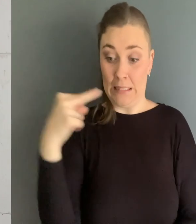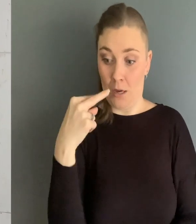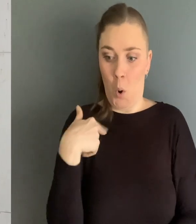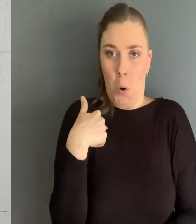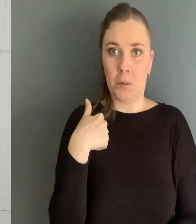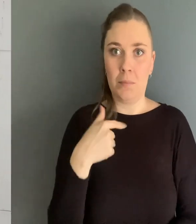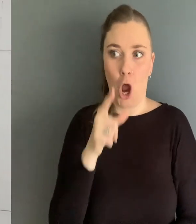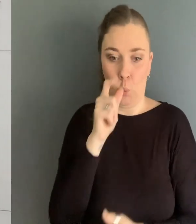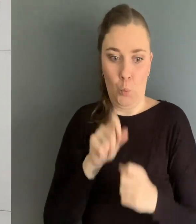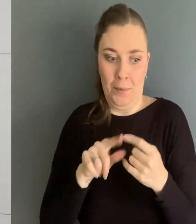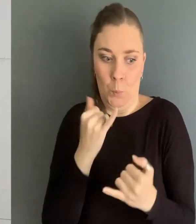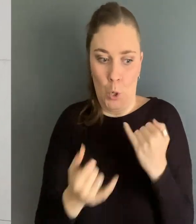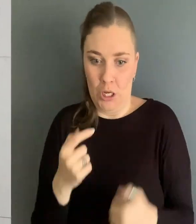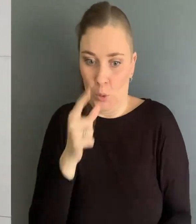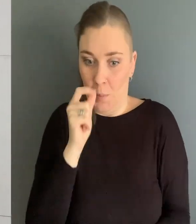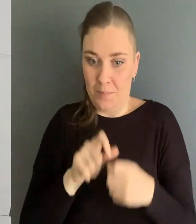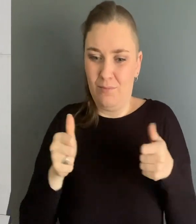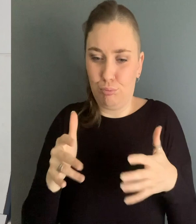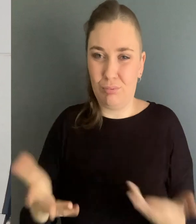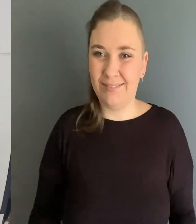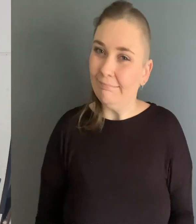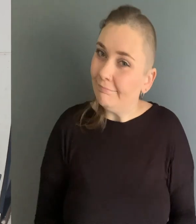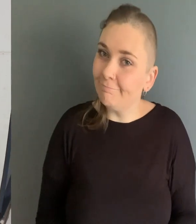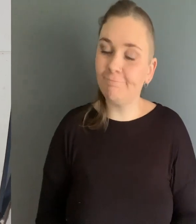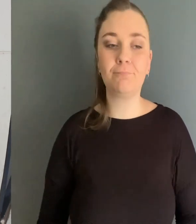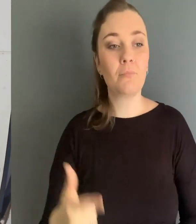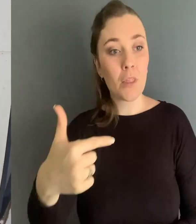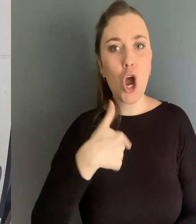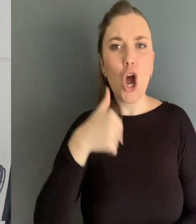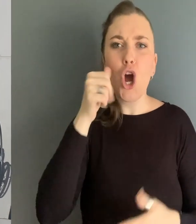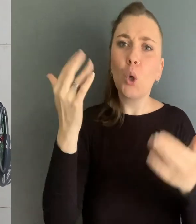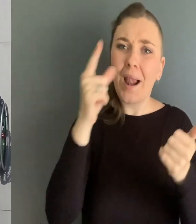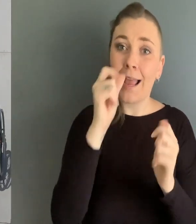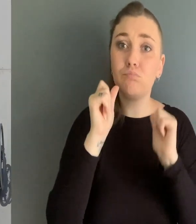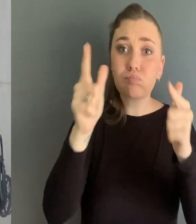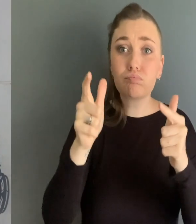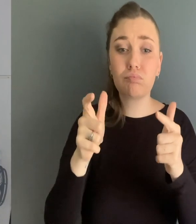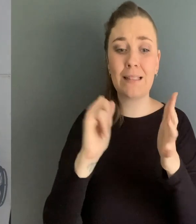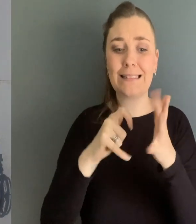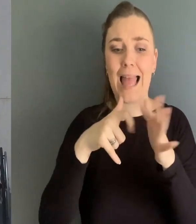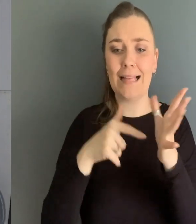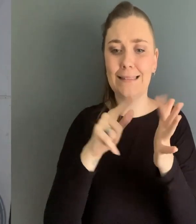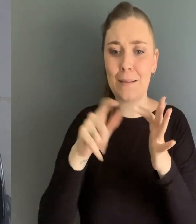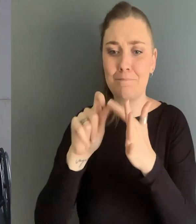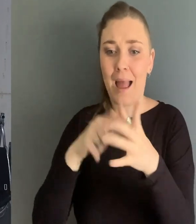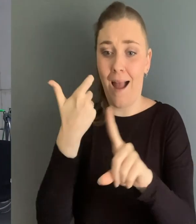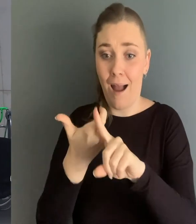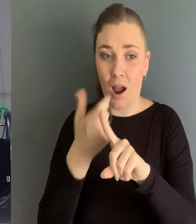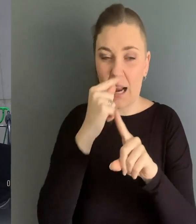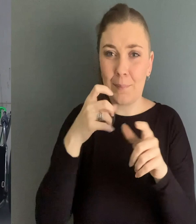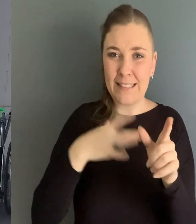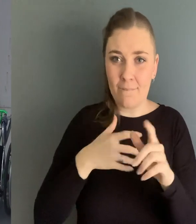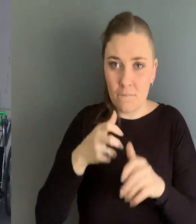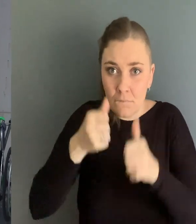although it's cool that i can go to the skate park and use a tree arborist technique to climb up a large ramp it doesn't address the